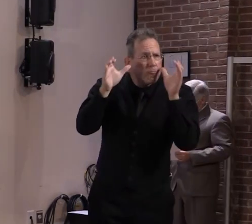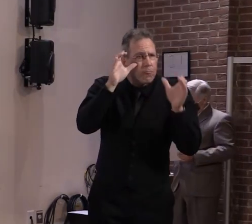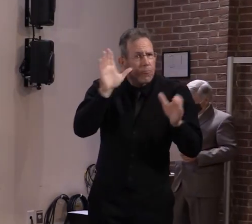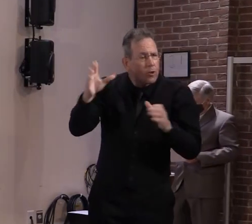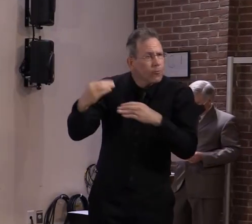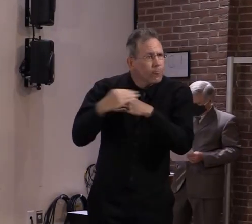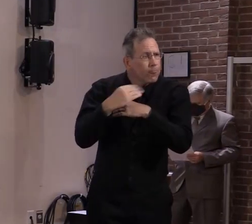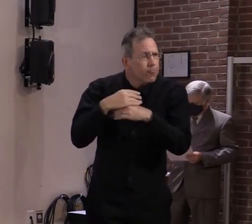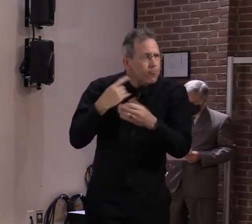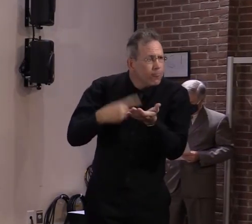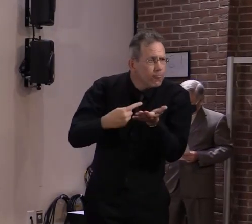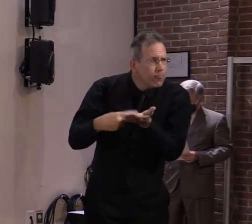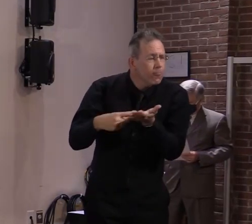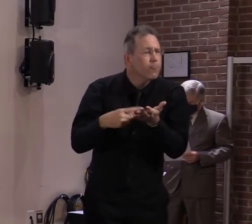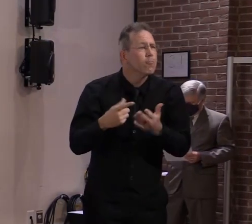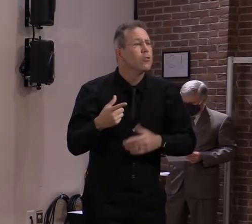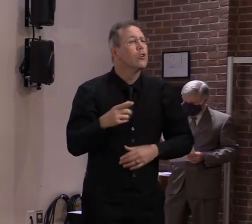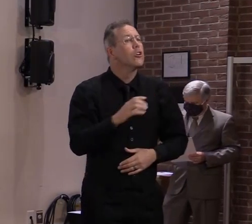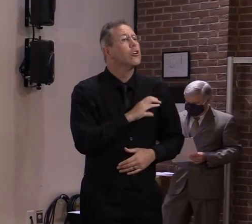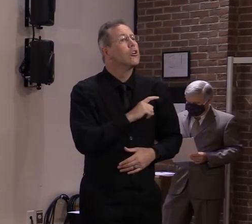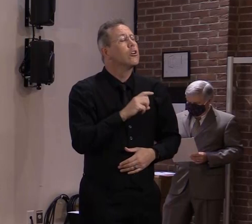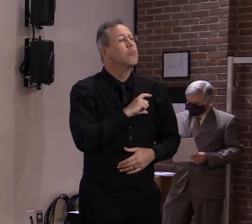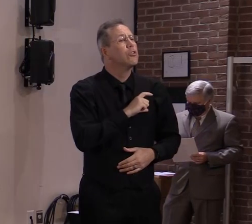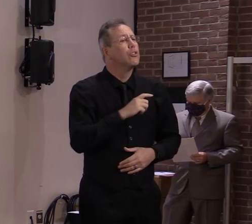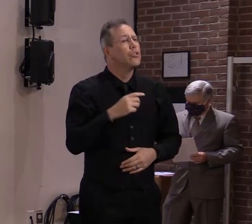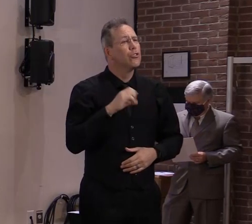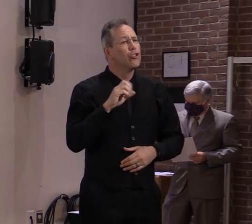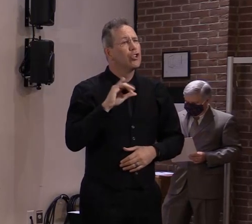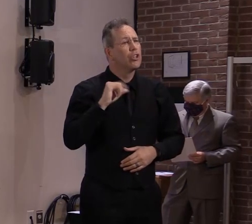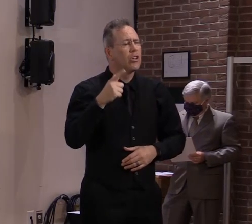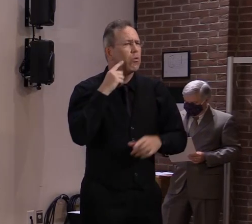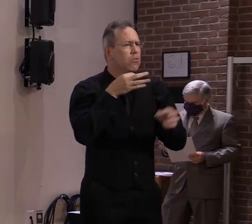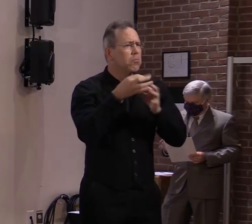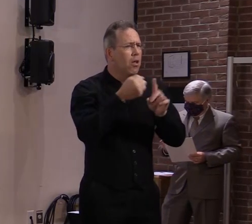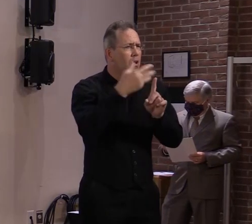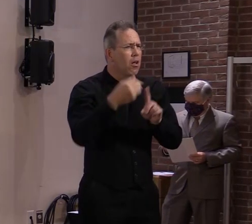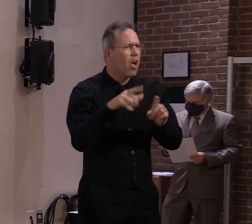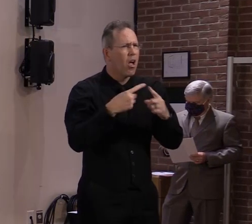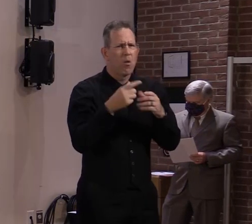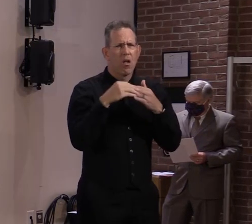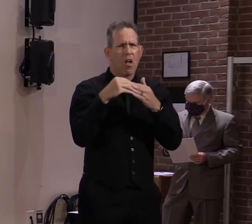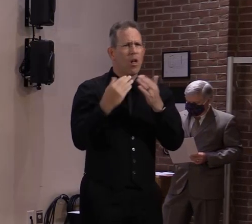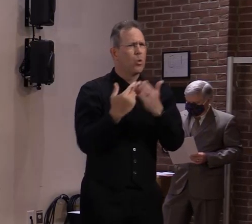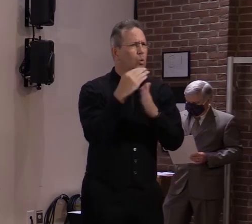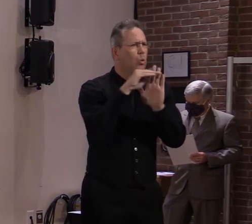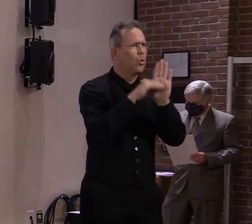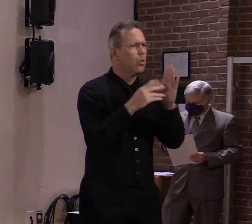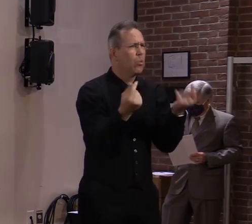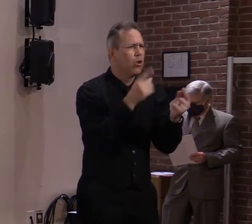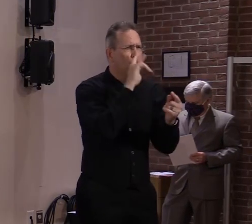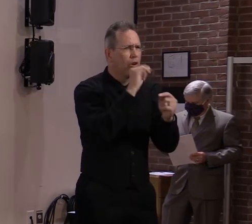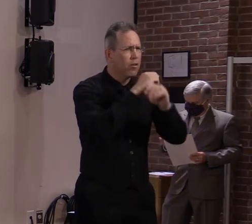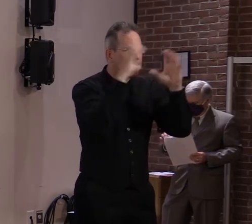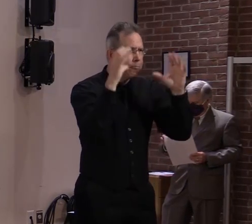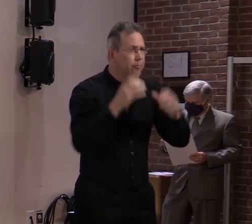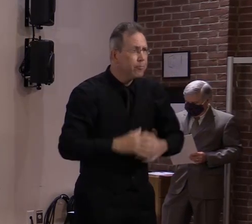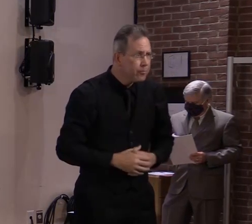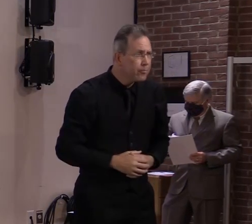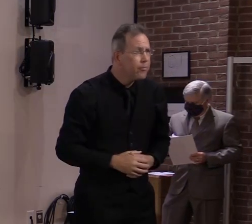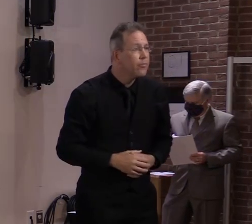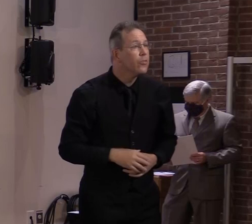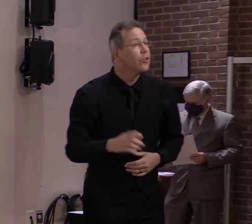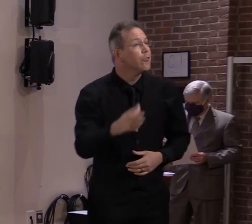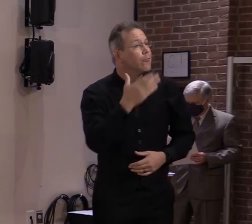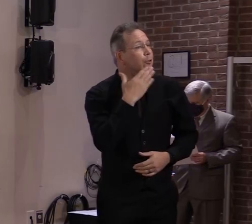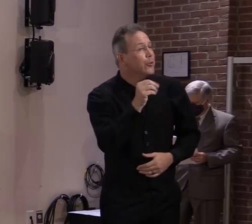everyone what this means, but I want to take a moment to explain why this is good news. With over 60%